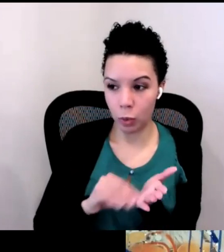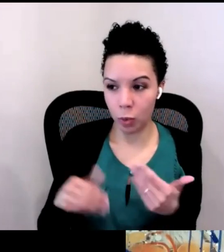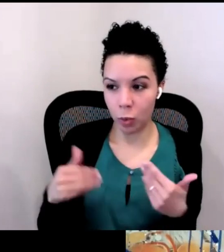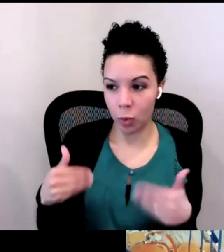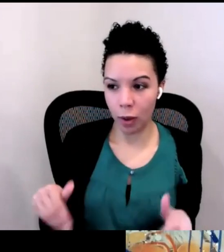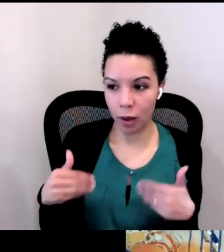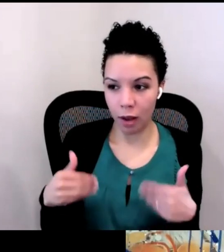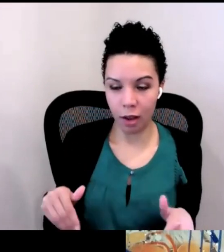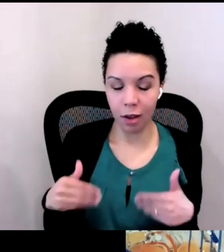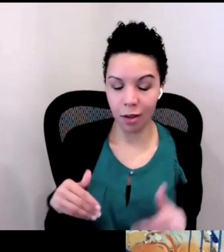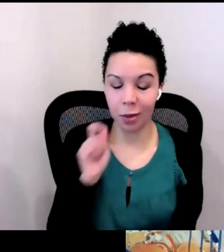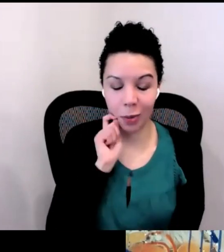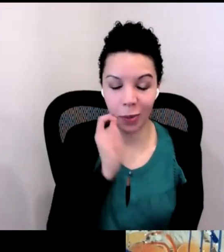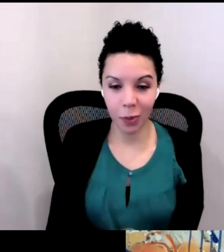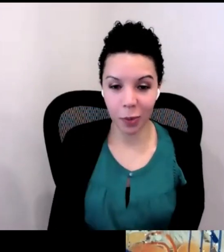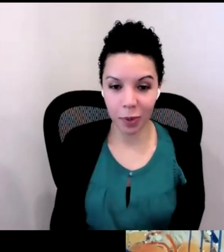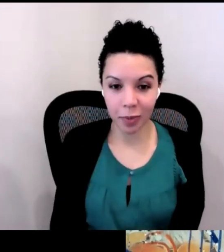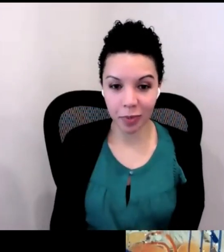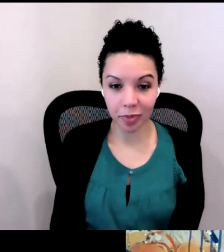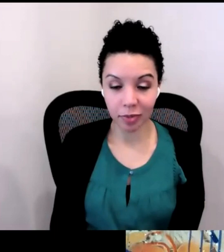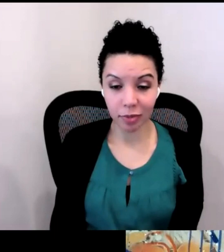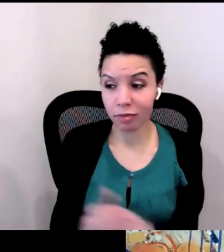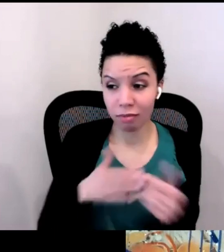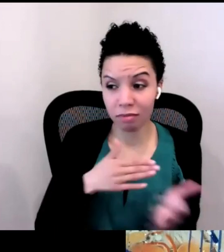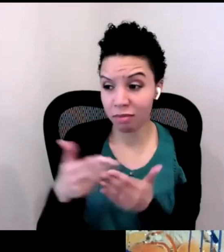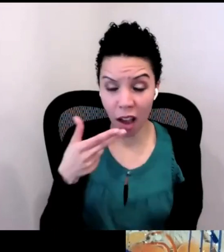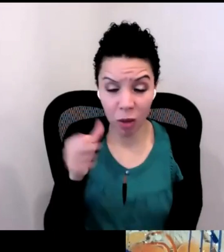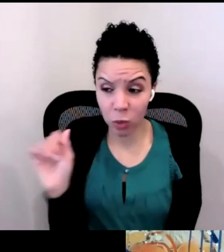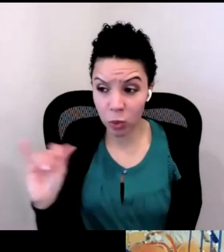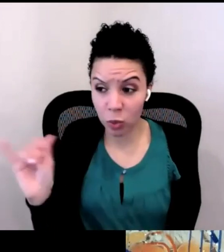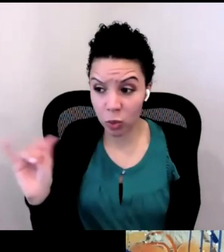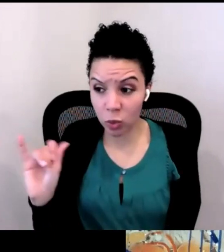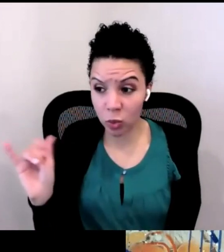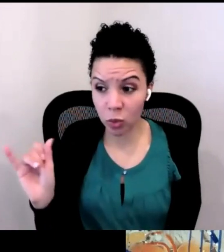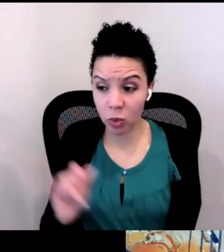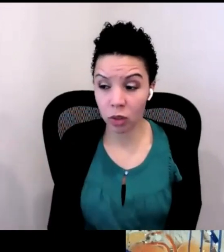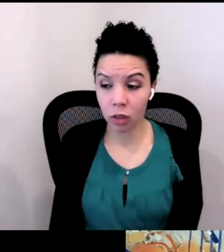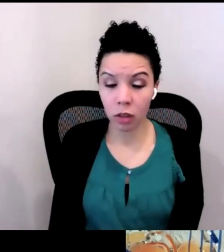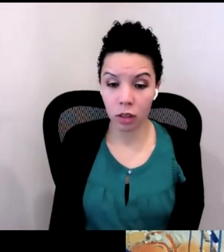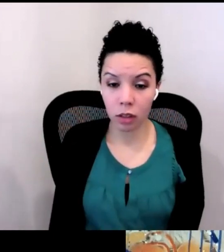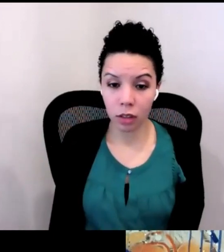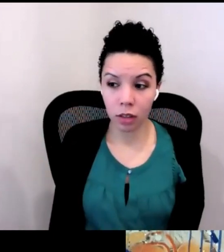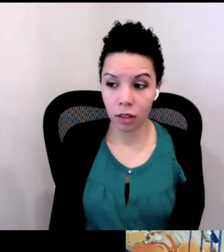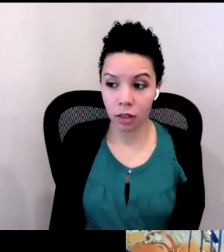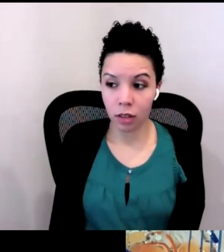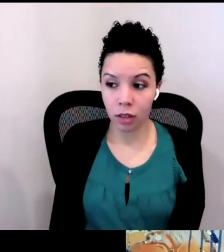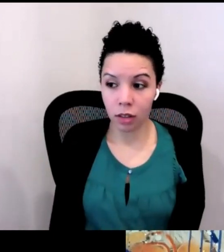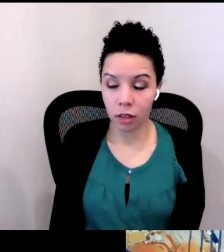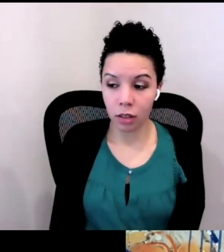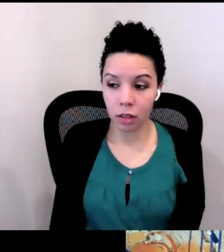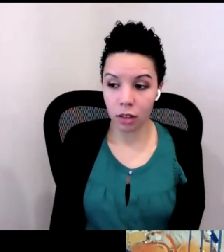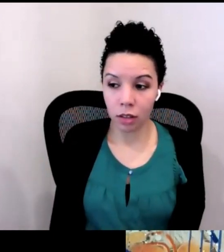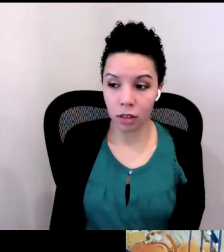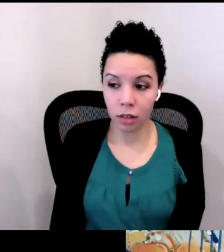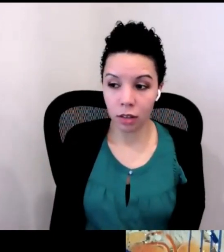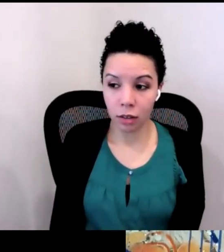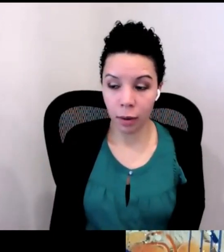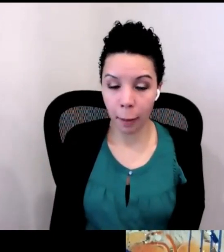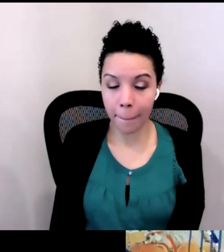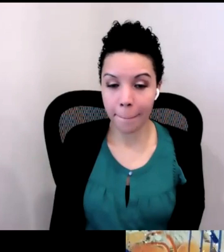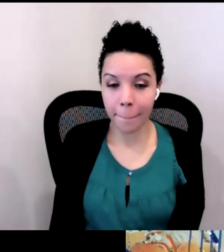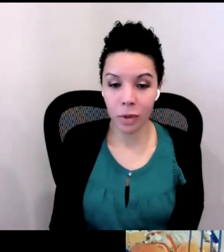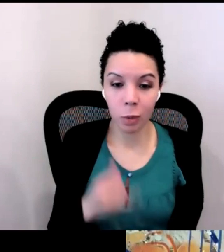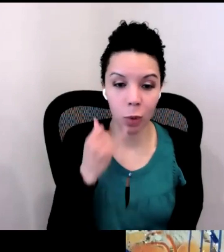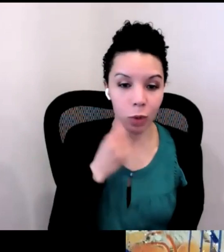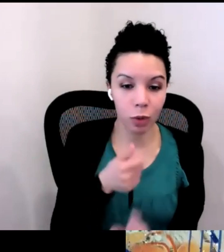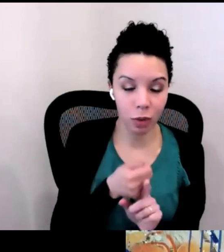cool. Or even if you're in high school and High school too. are super interested in toys for 6-year-olds, if you're a toy designer,